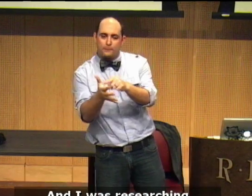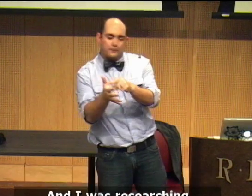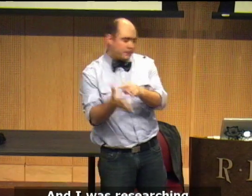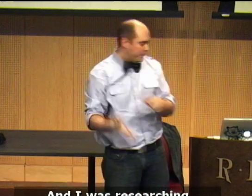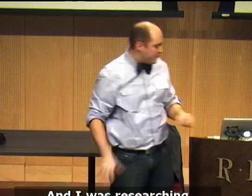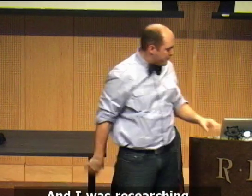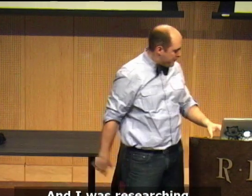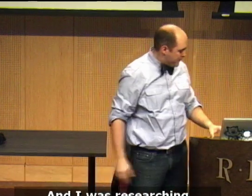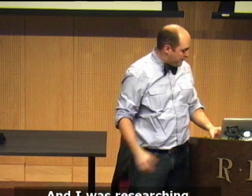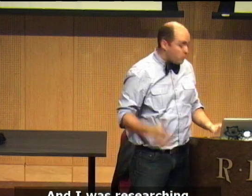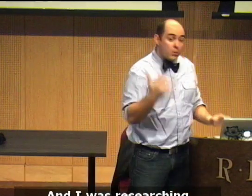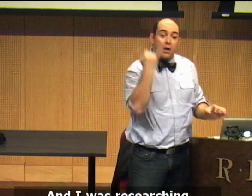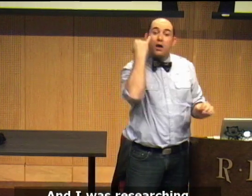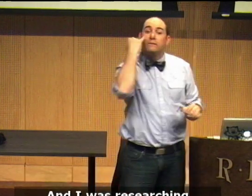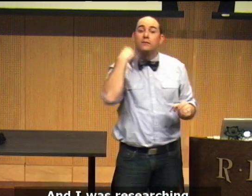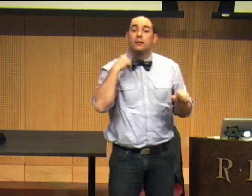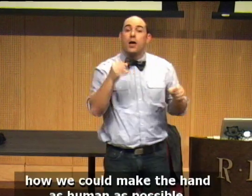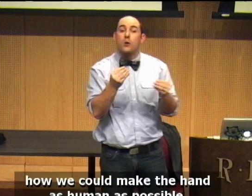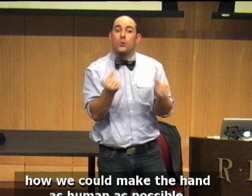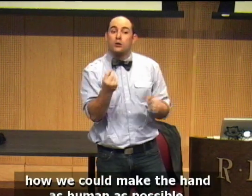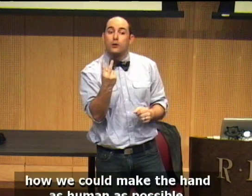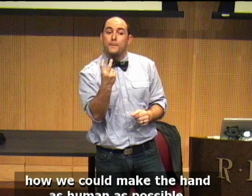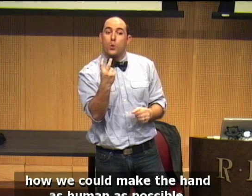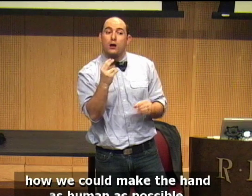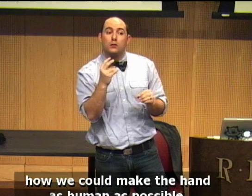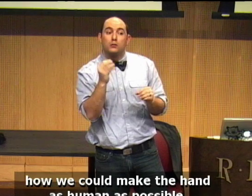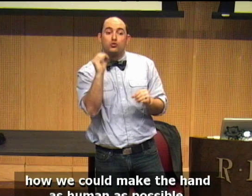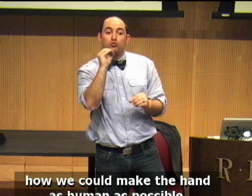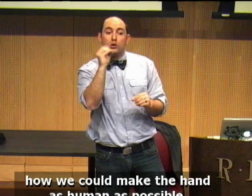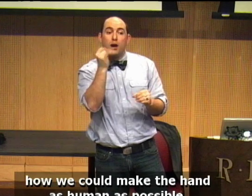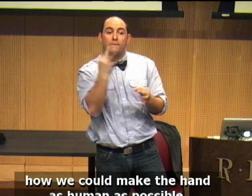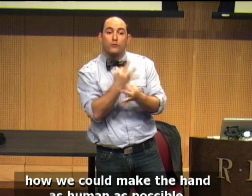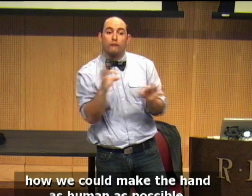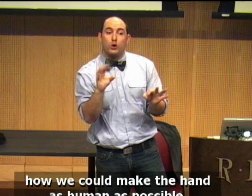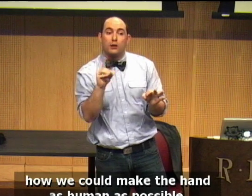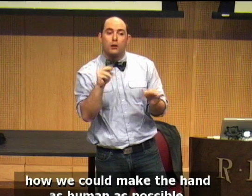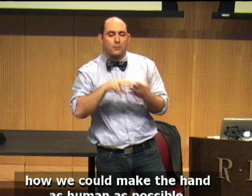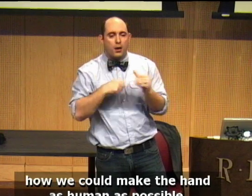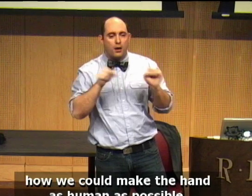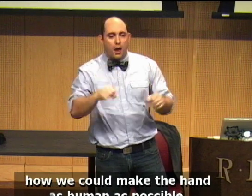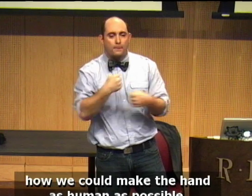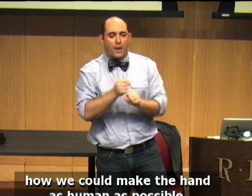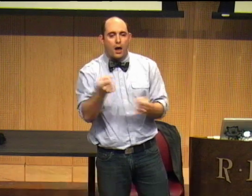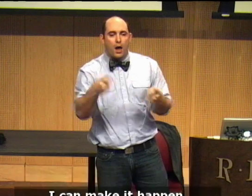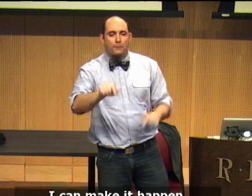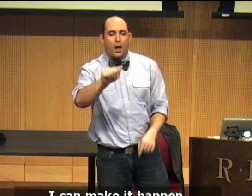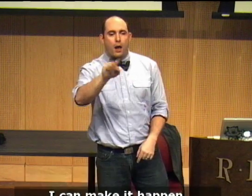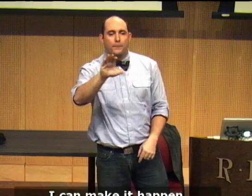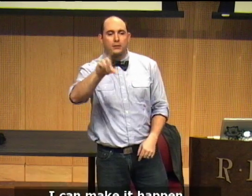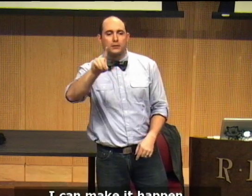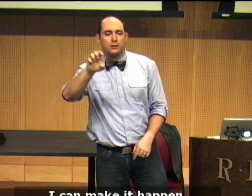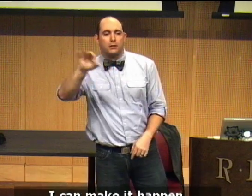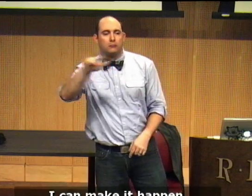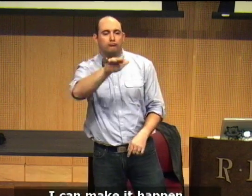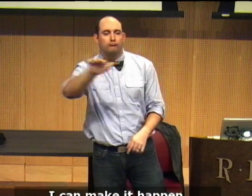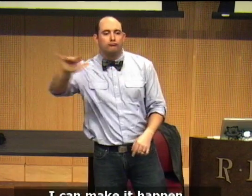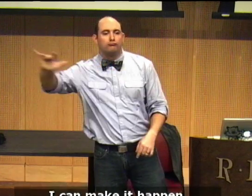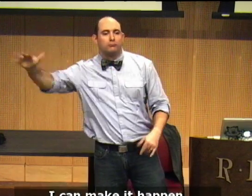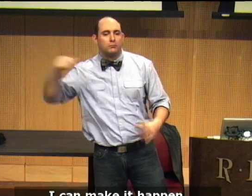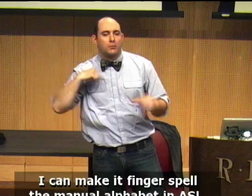I was researching how we could make the hand as human as possible. I can make it happen. I can